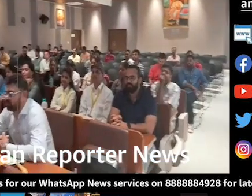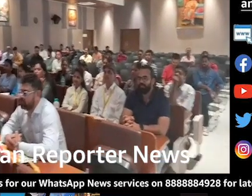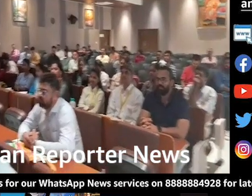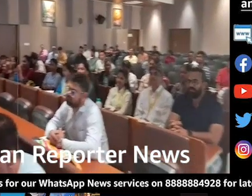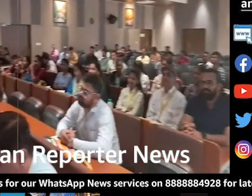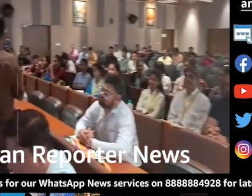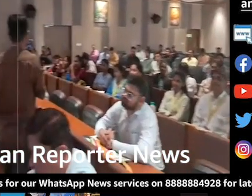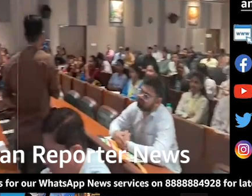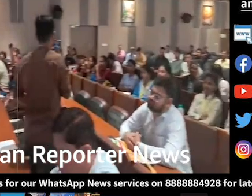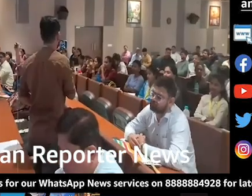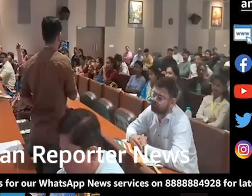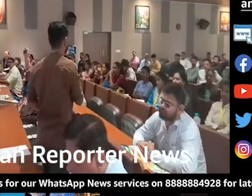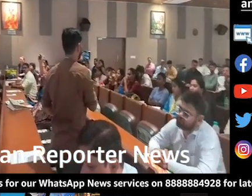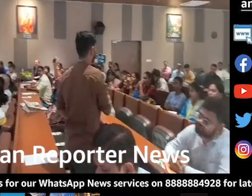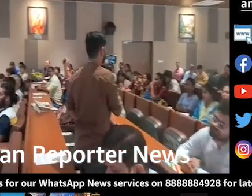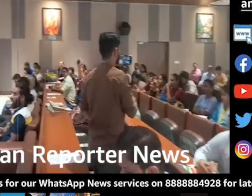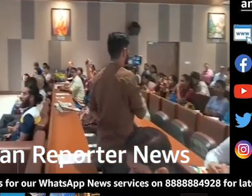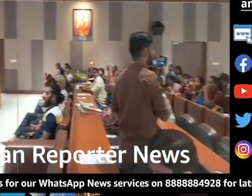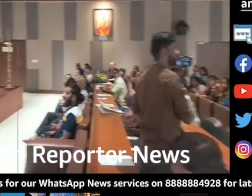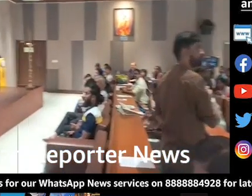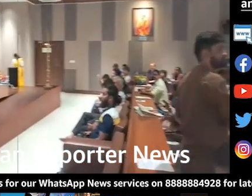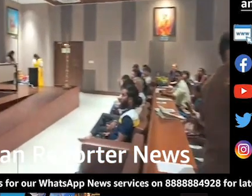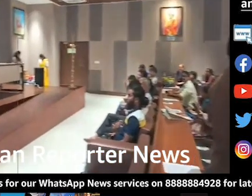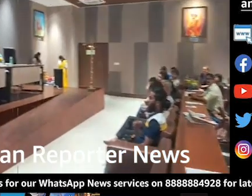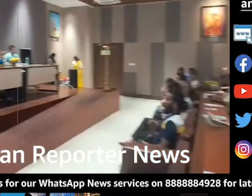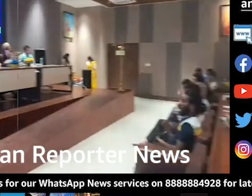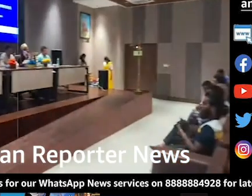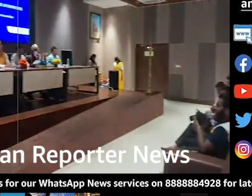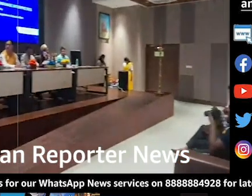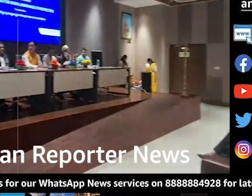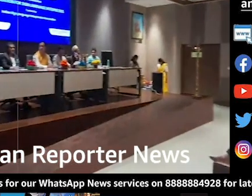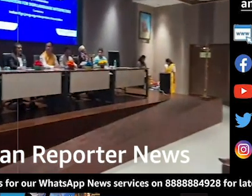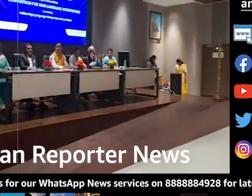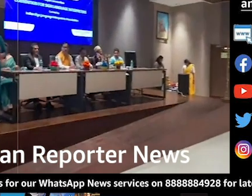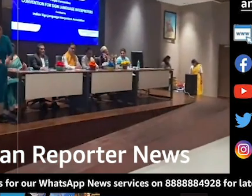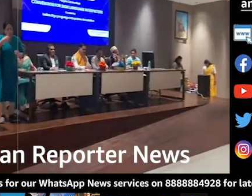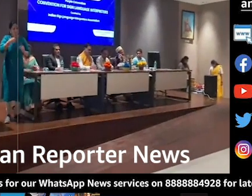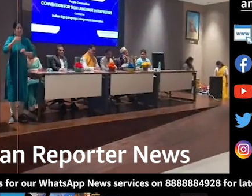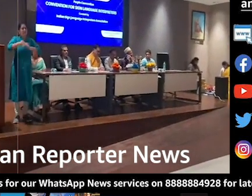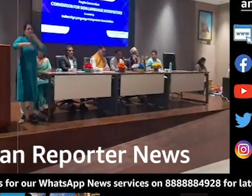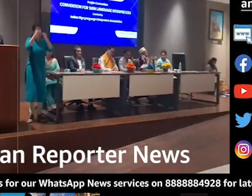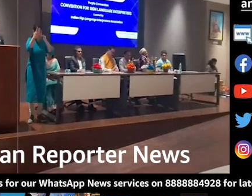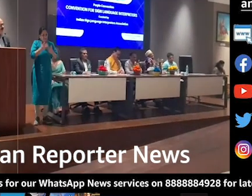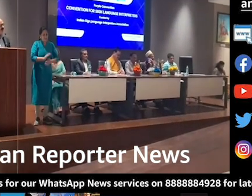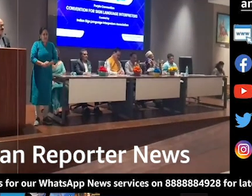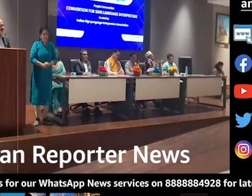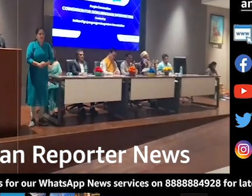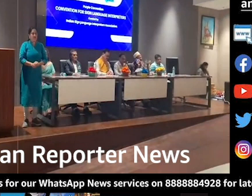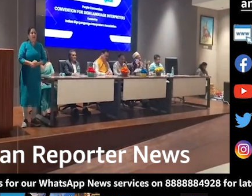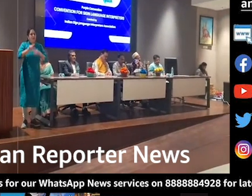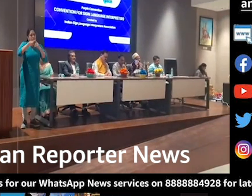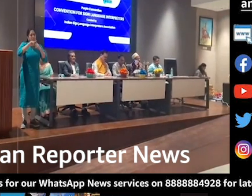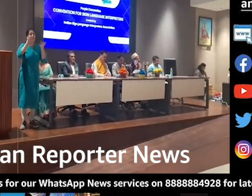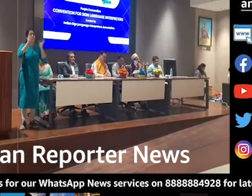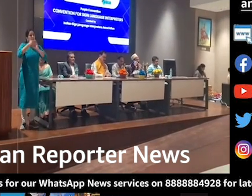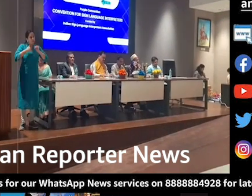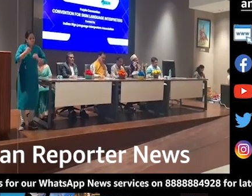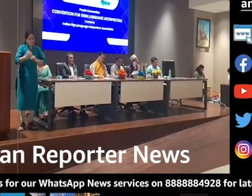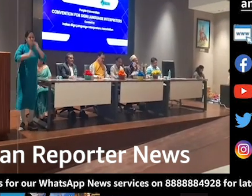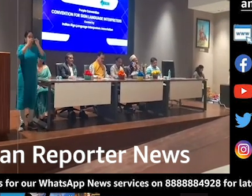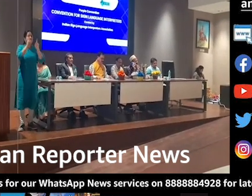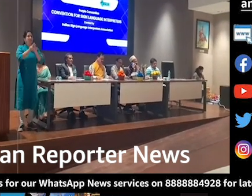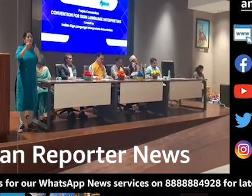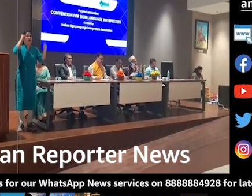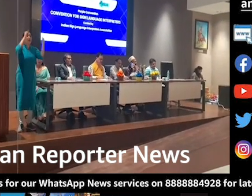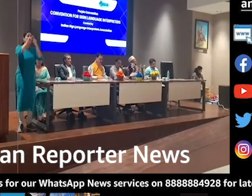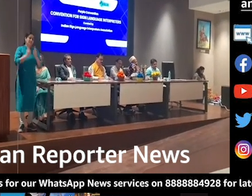Goa, in our nation, India, and also globally. That's our